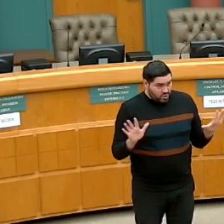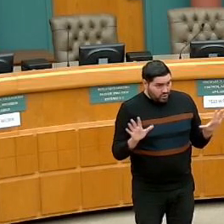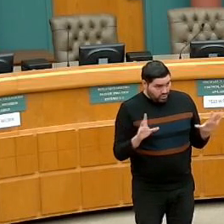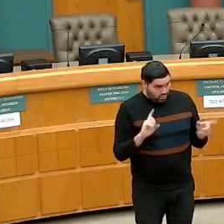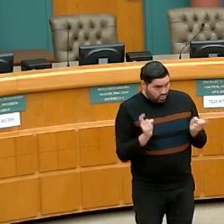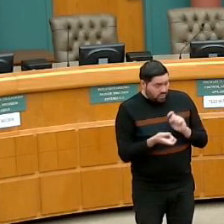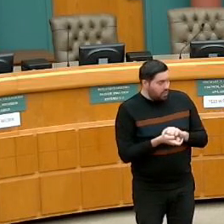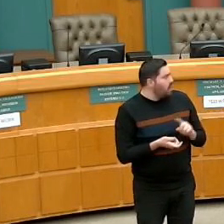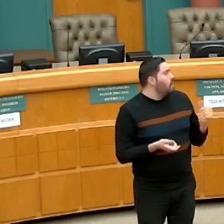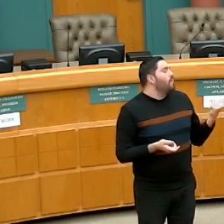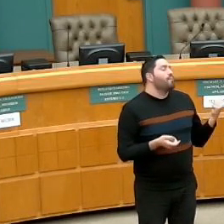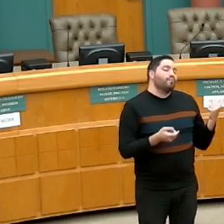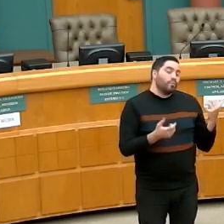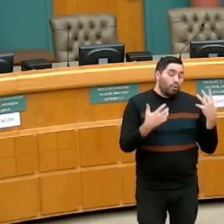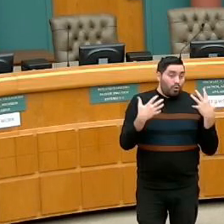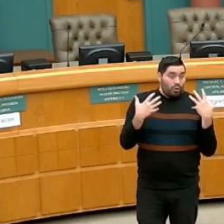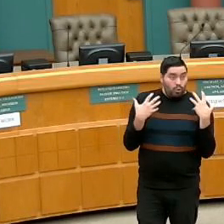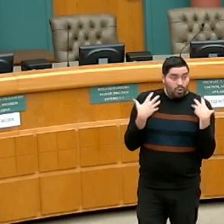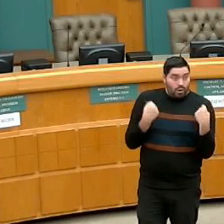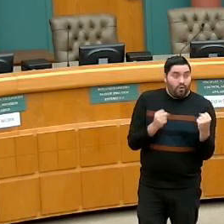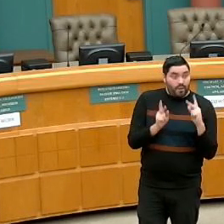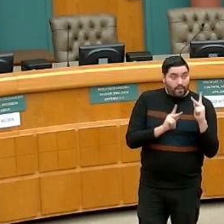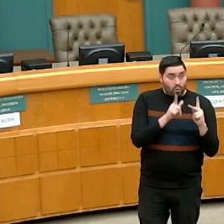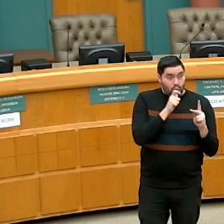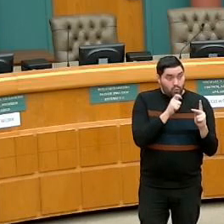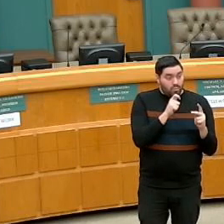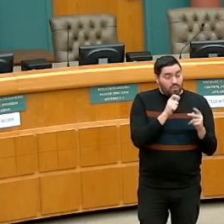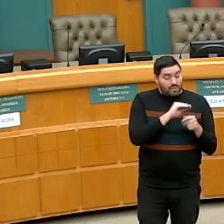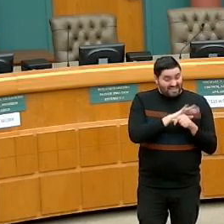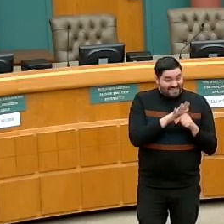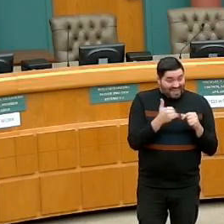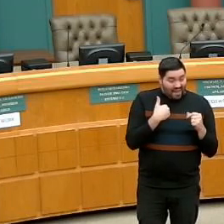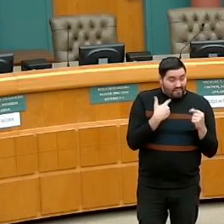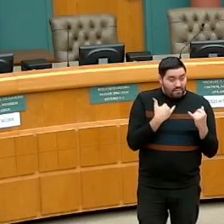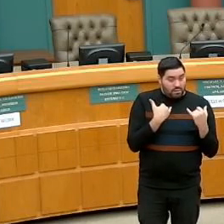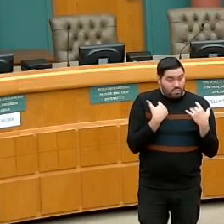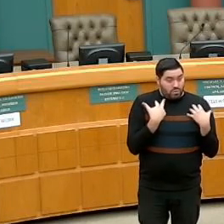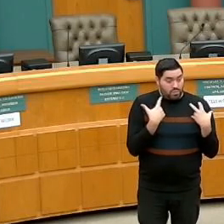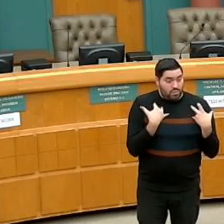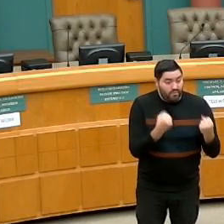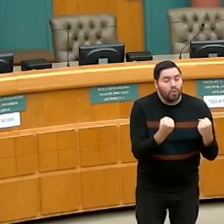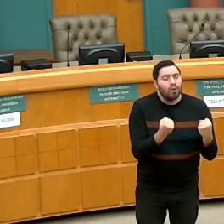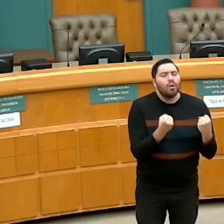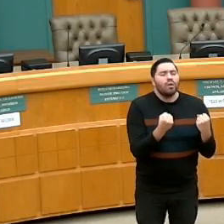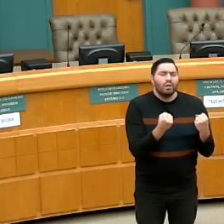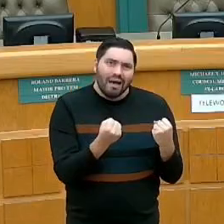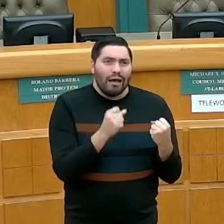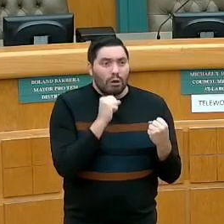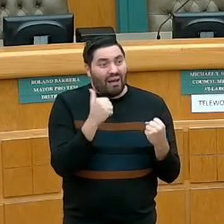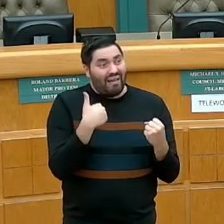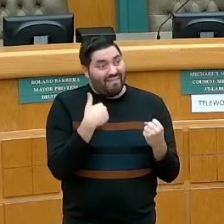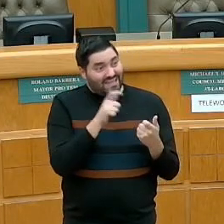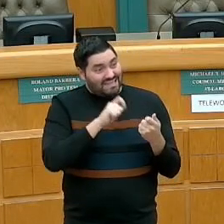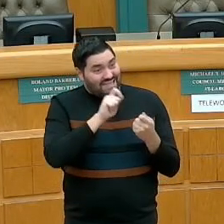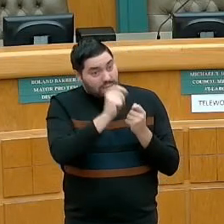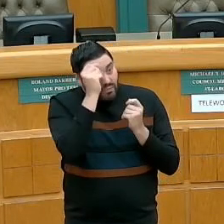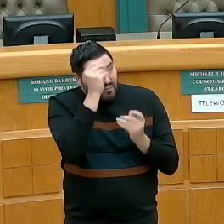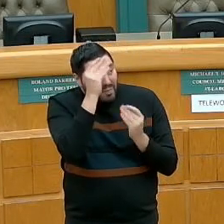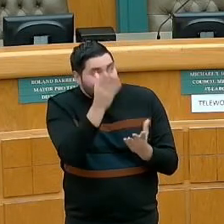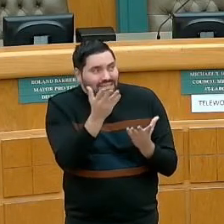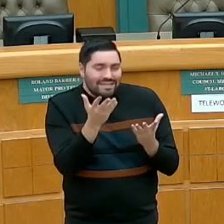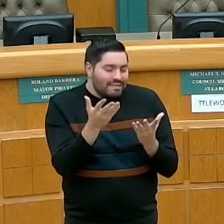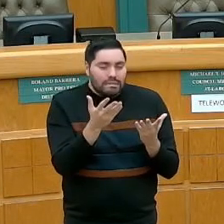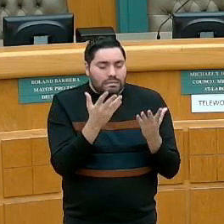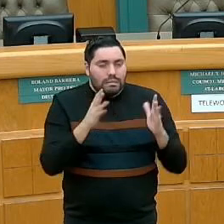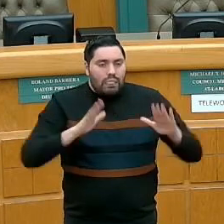know, the recovery, we checked earlier today on the recovery. I don't have good data on that, but it's something that we're going to begin to focus on.